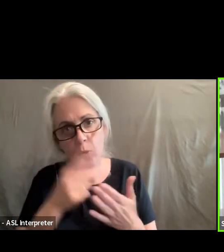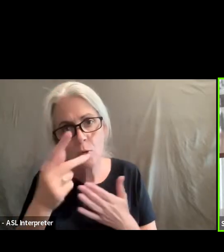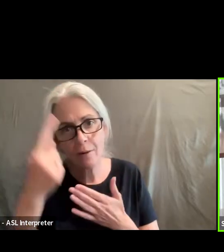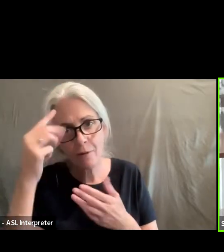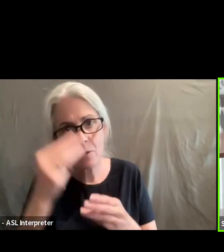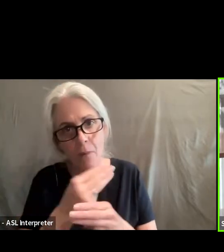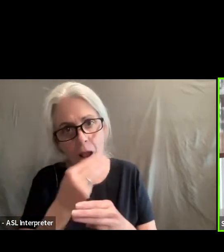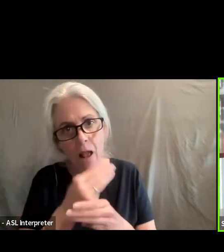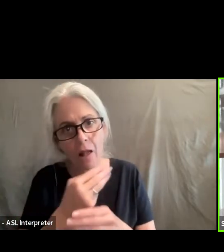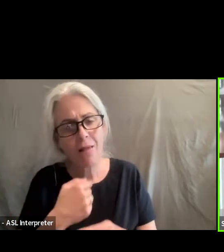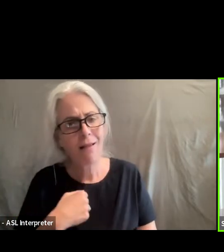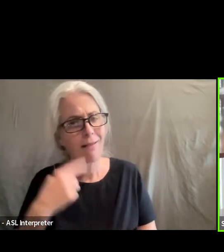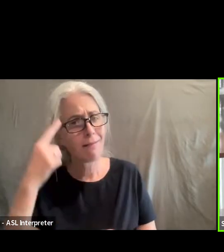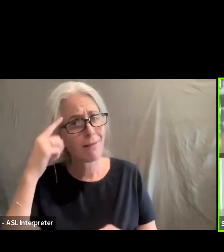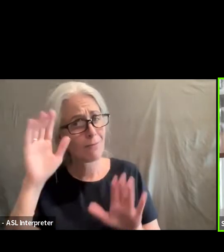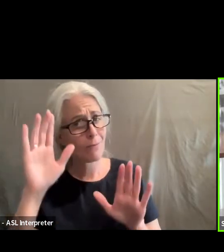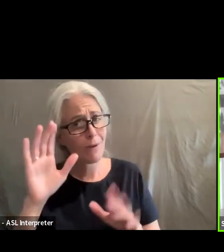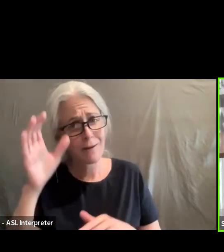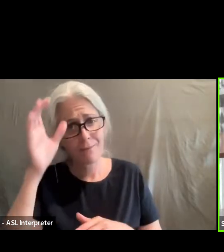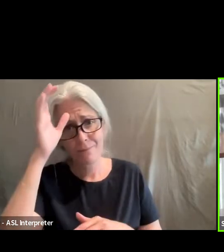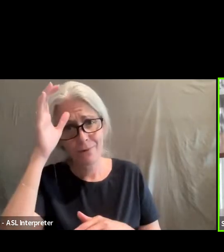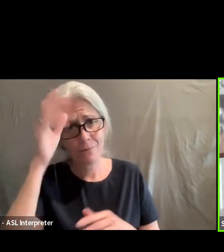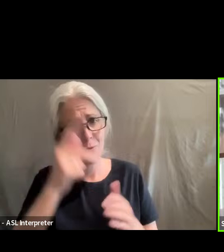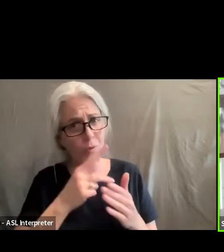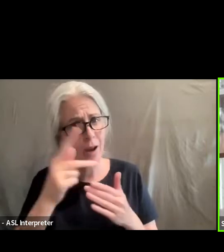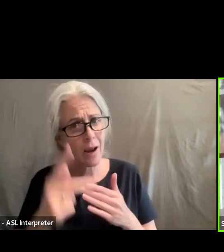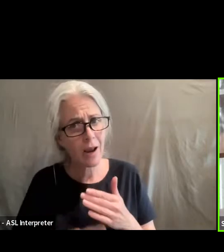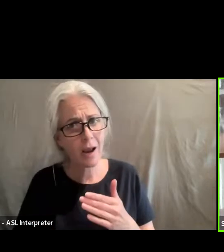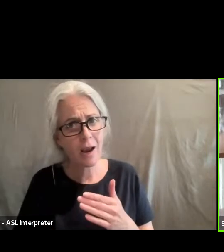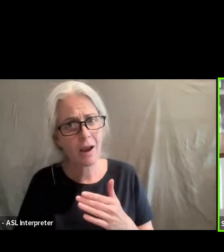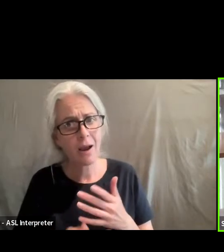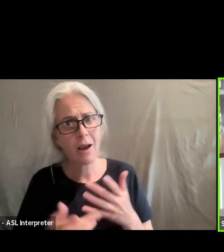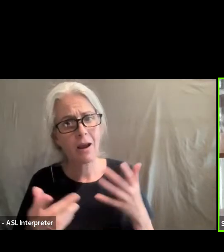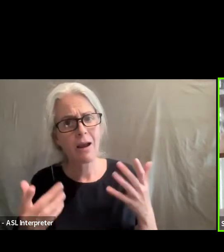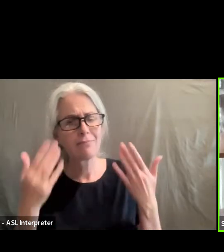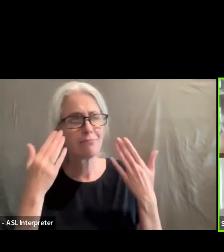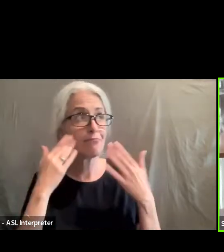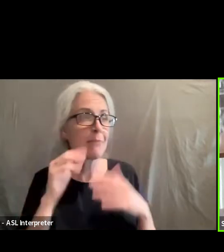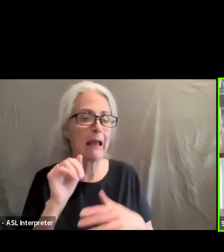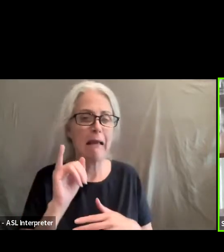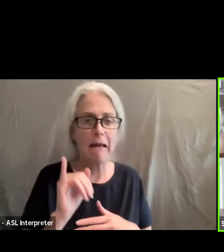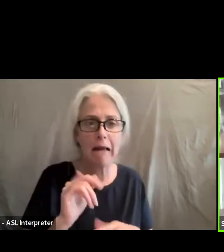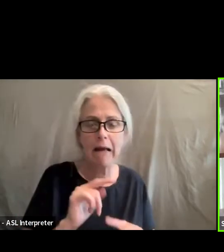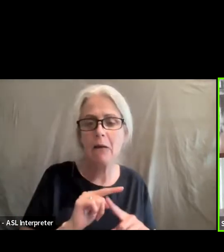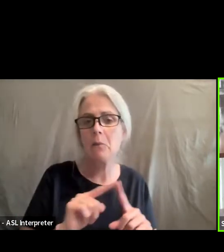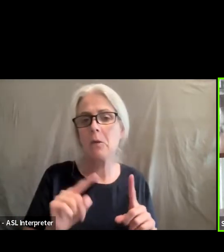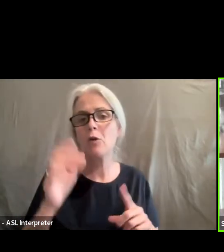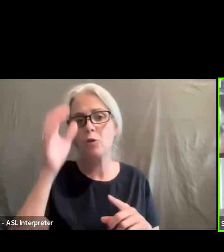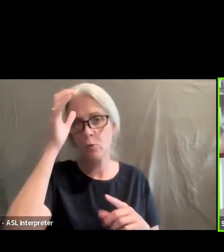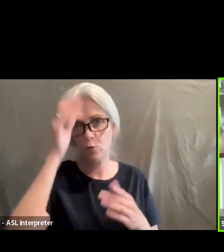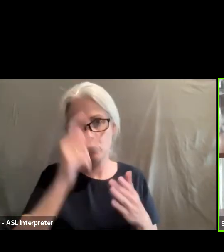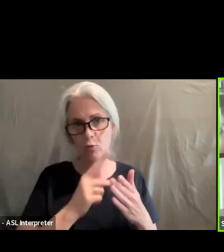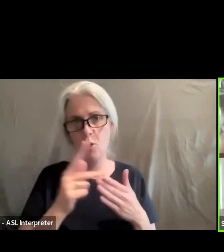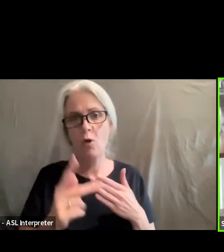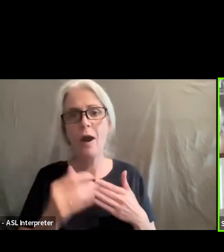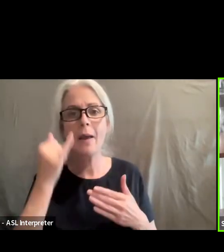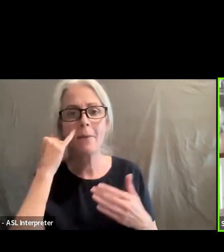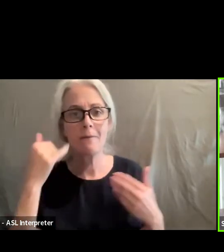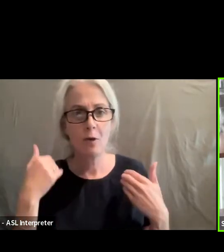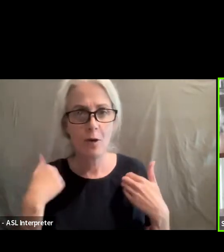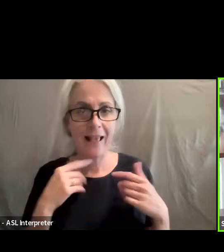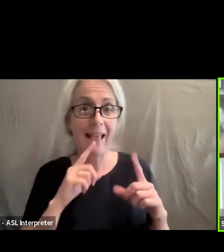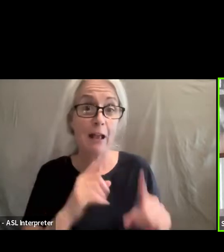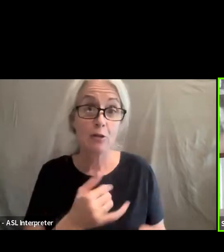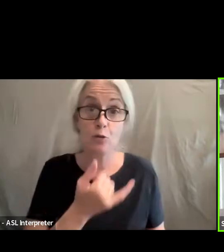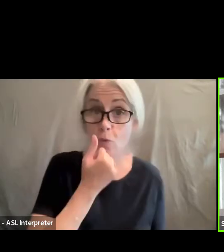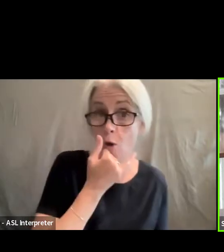And I thought that it was a really great computer program. I don't know if it's AI, but it was definitely a computer program that if you got the answer